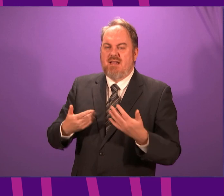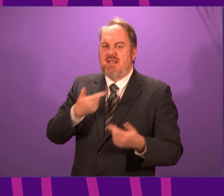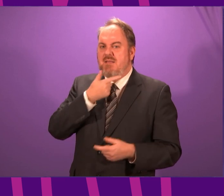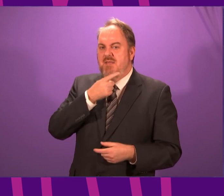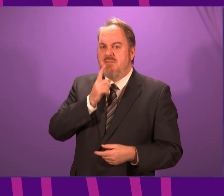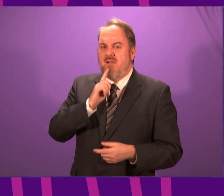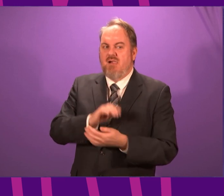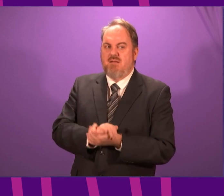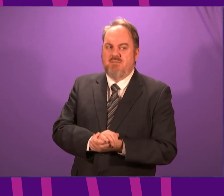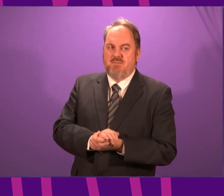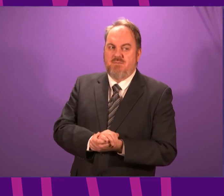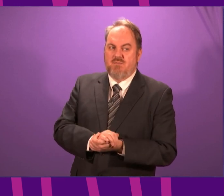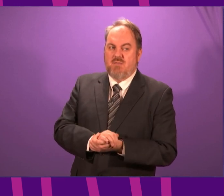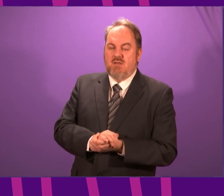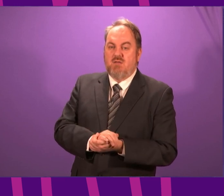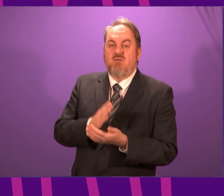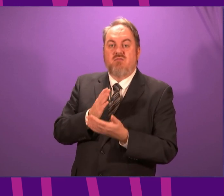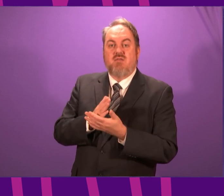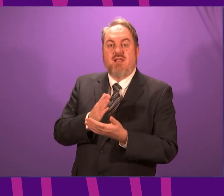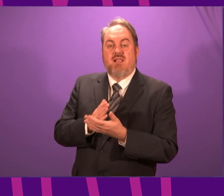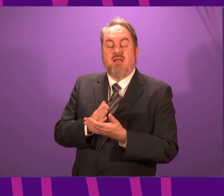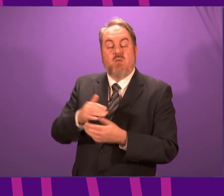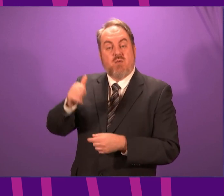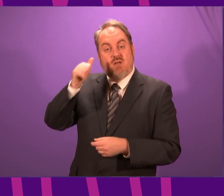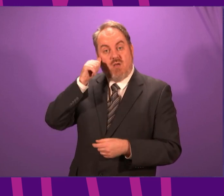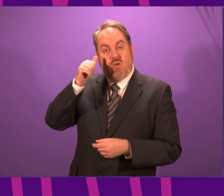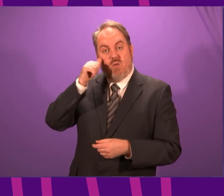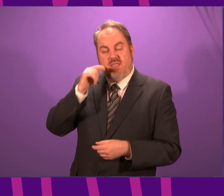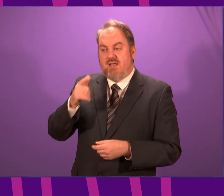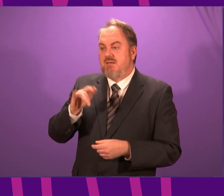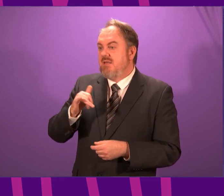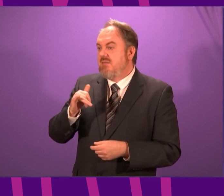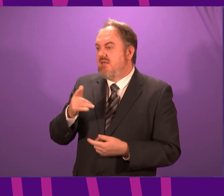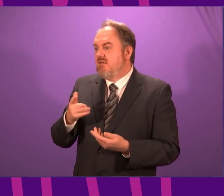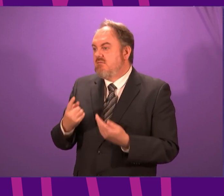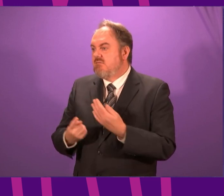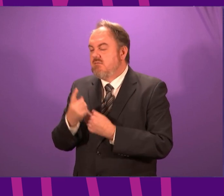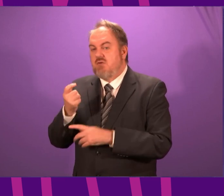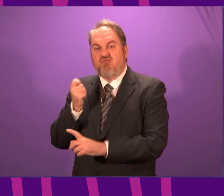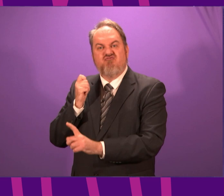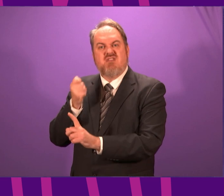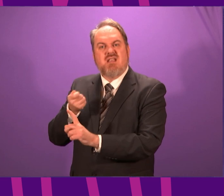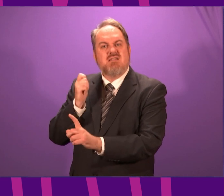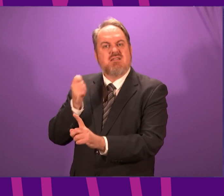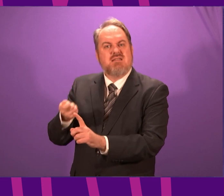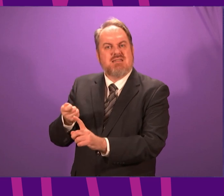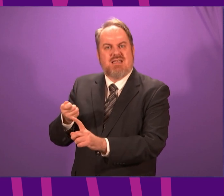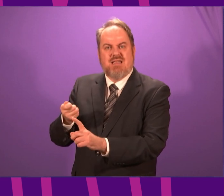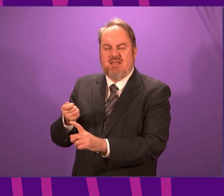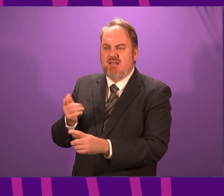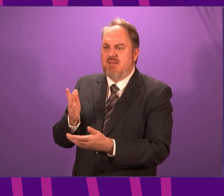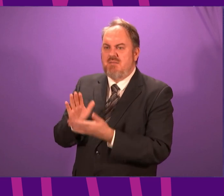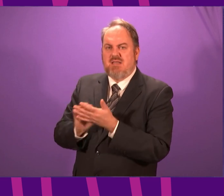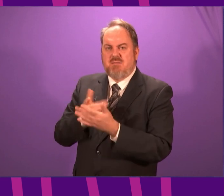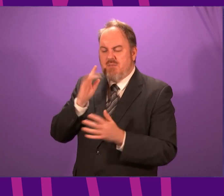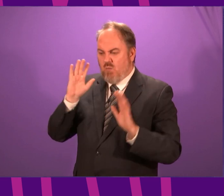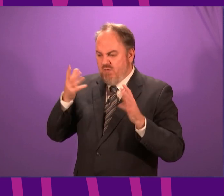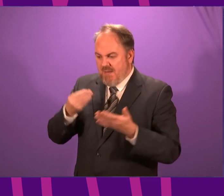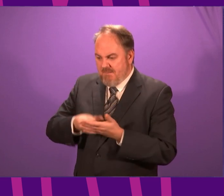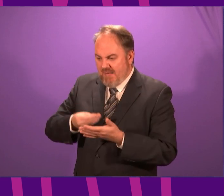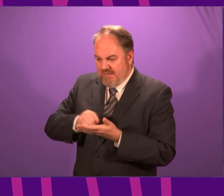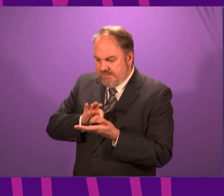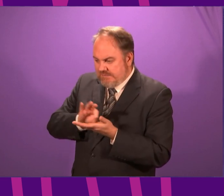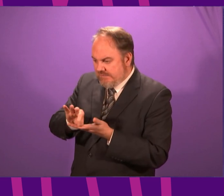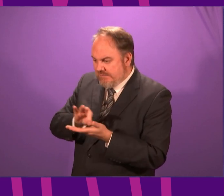the country. Take the knock-on effects of redundancy, for example, which can lead to financial insecurity and immense